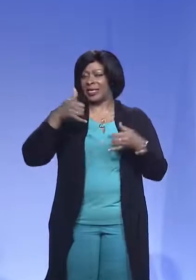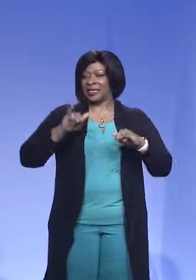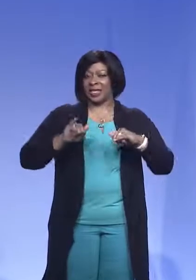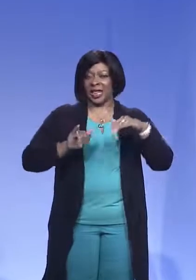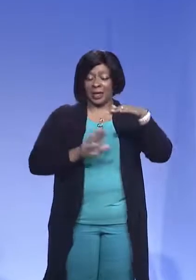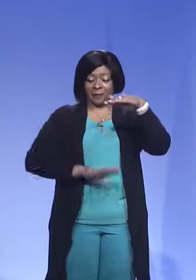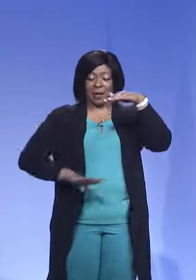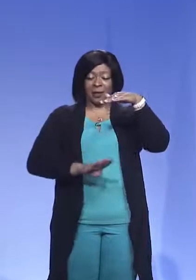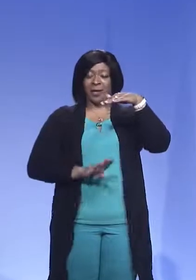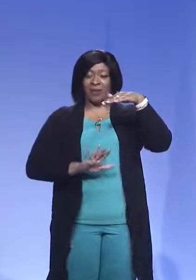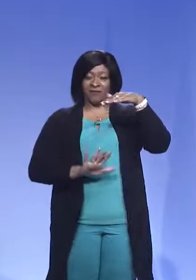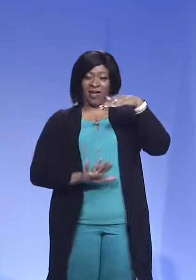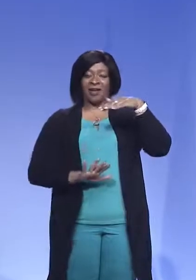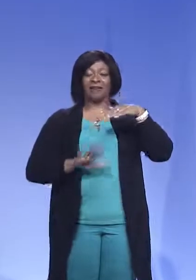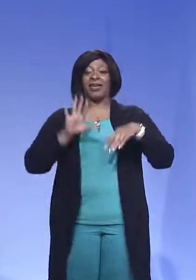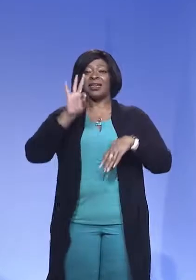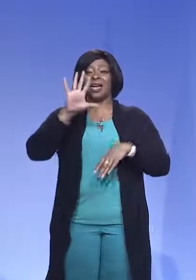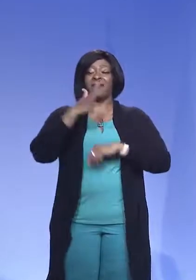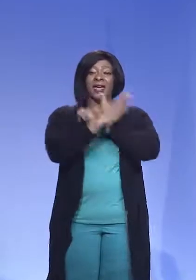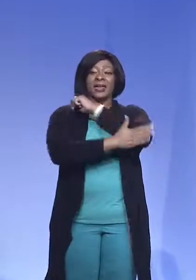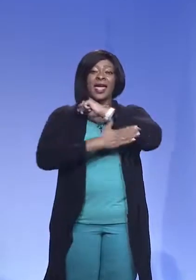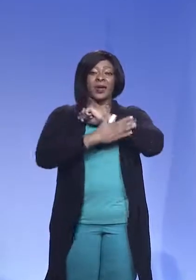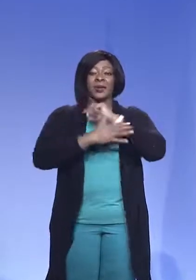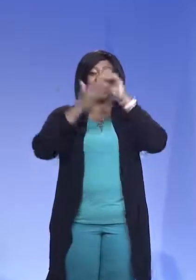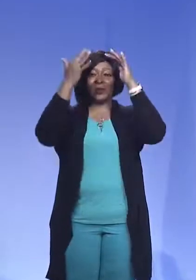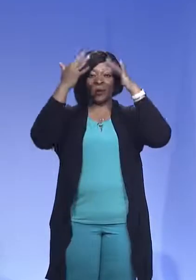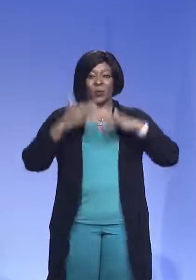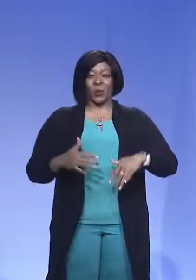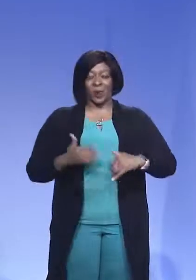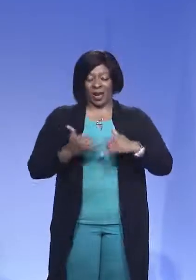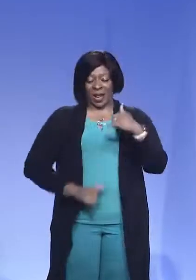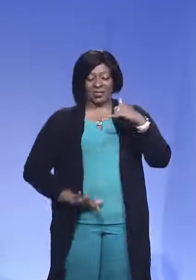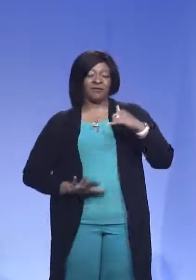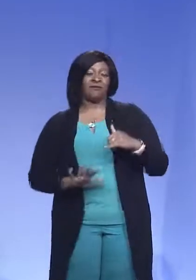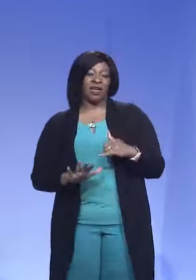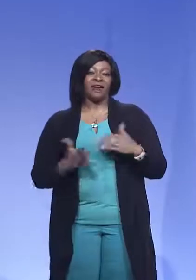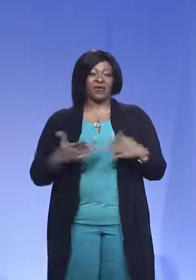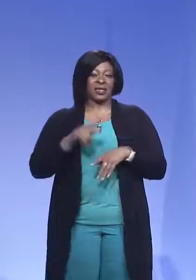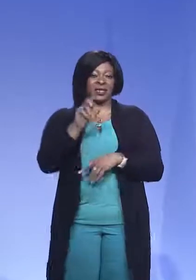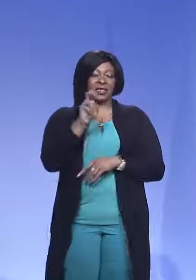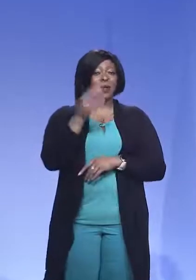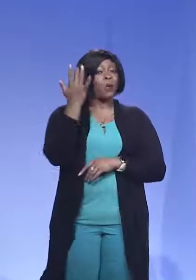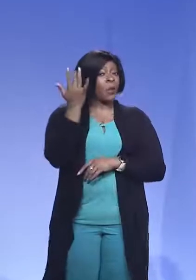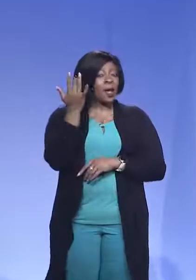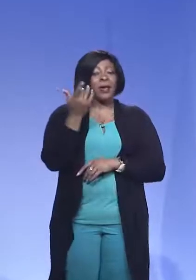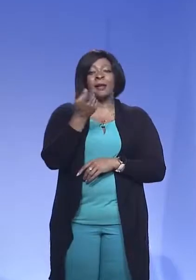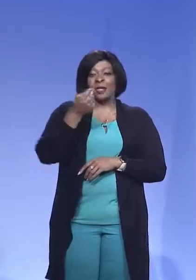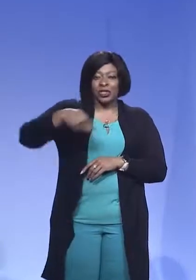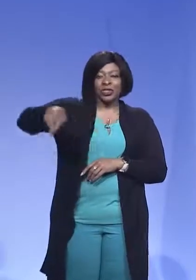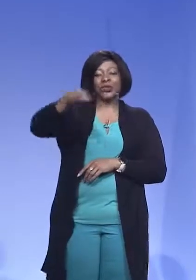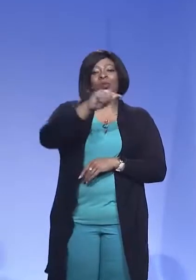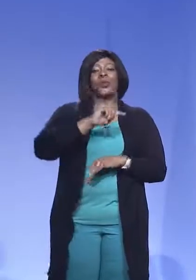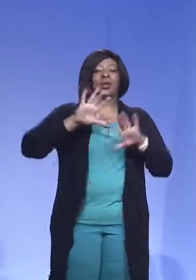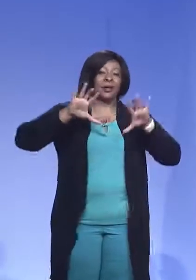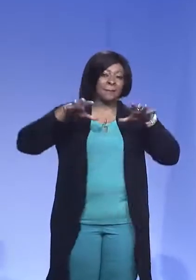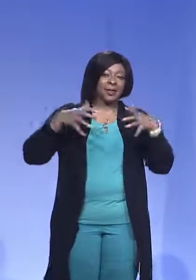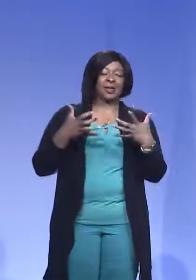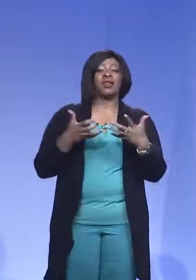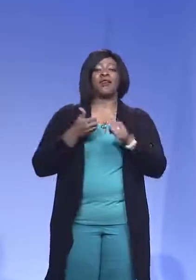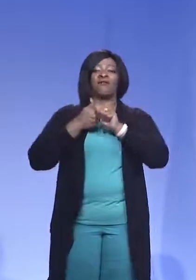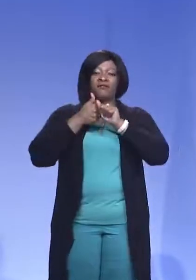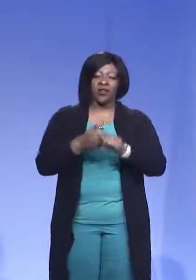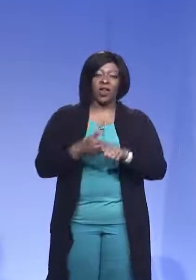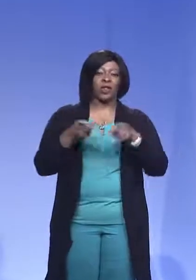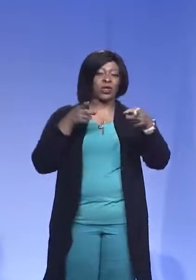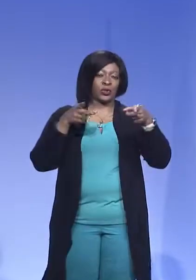5 of the 95 counties that make up the state of Tennessee. And that's because of you all coming together to follow the